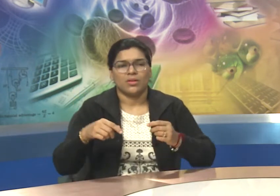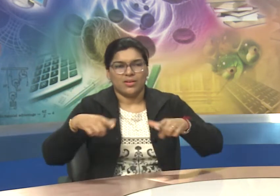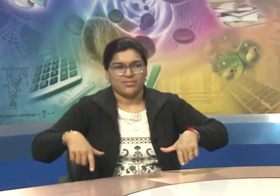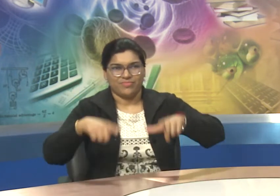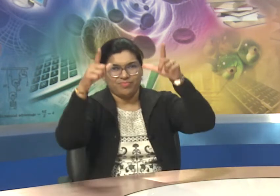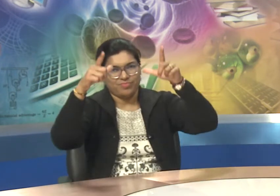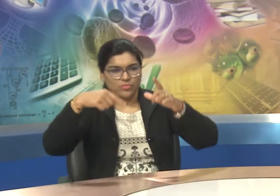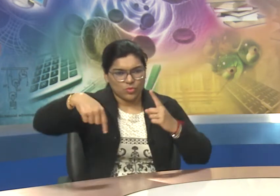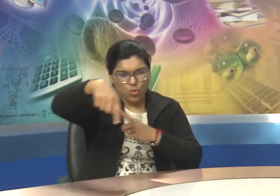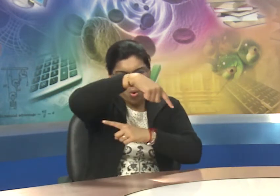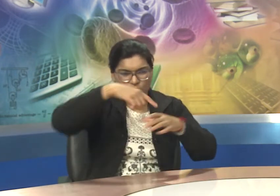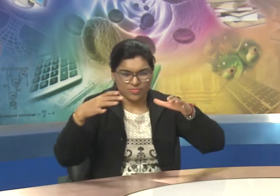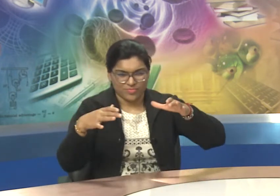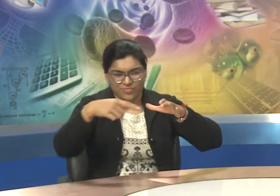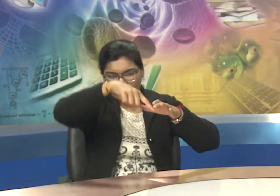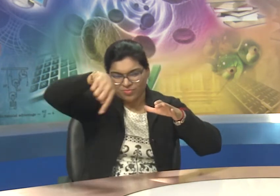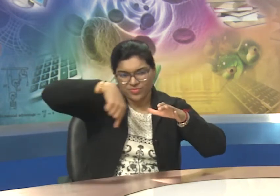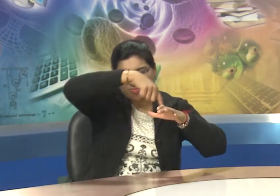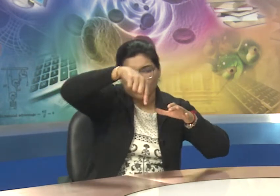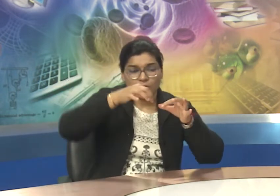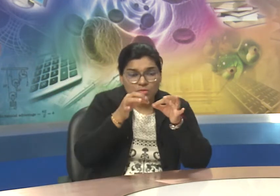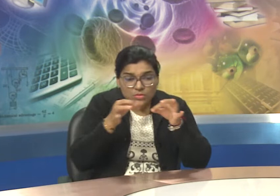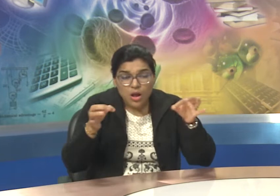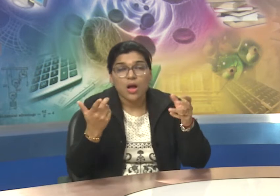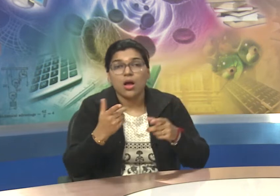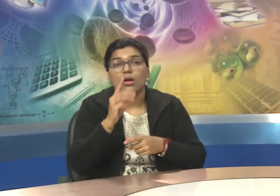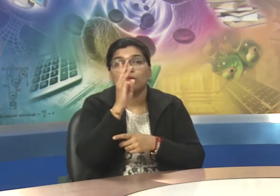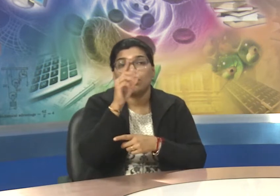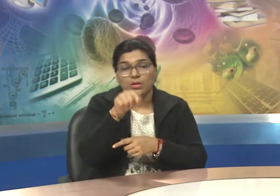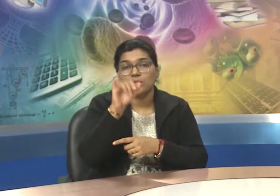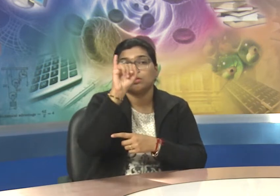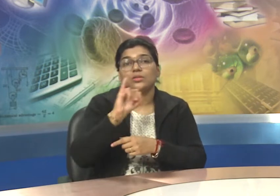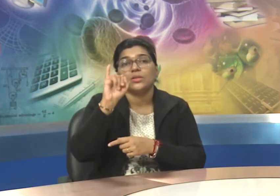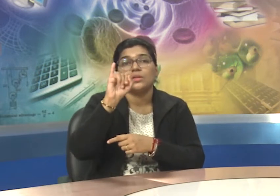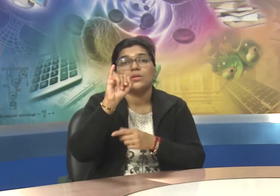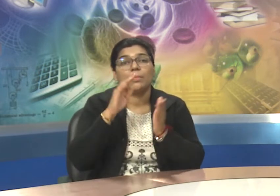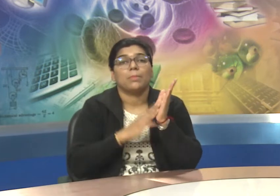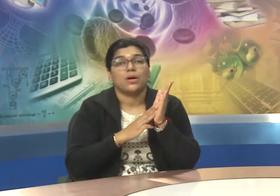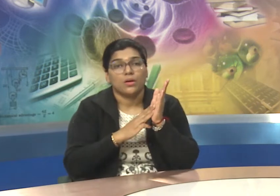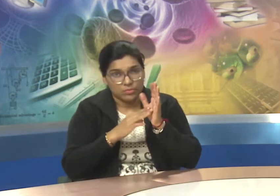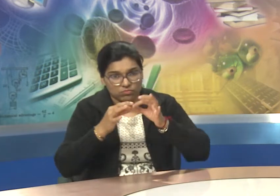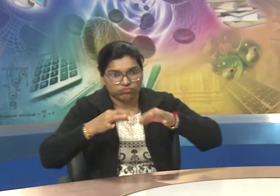which is 3.6 meter